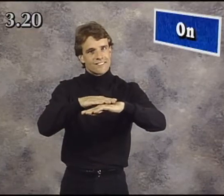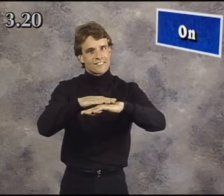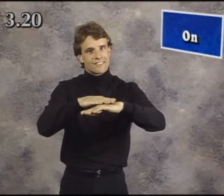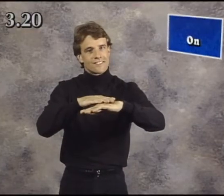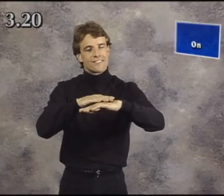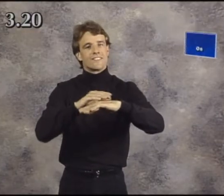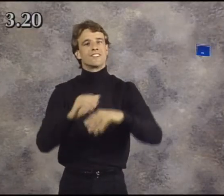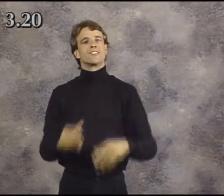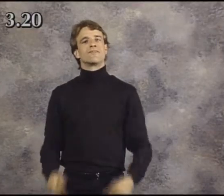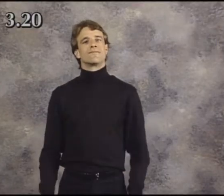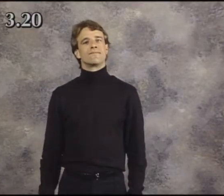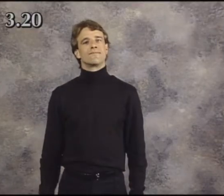it.